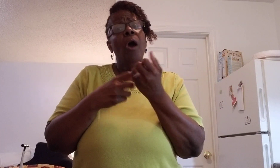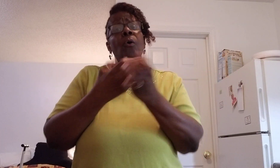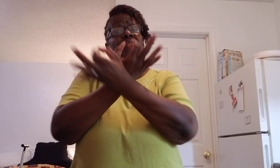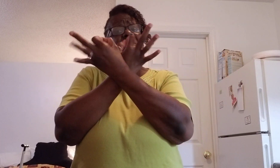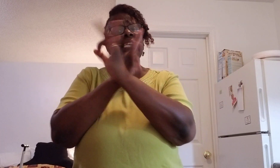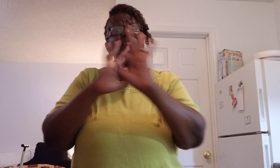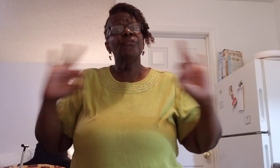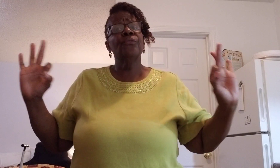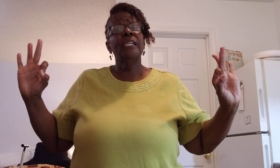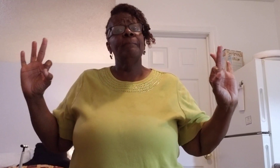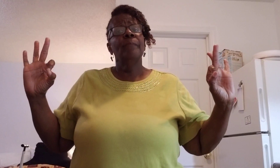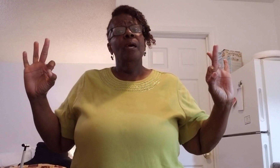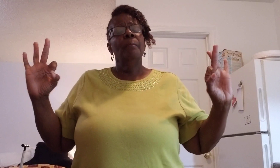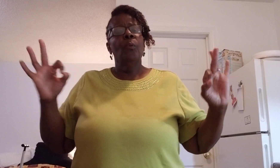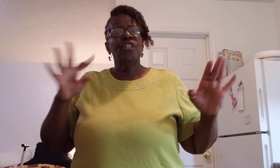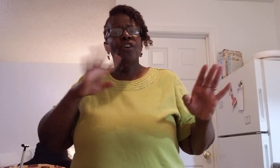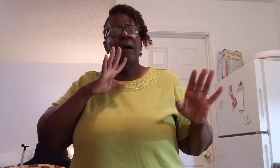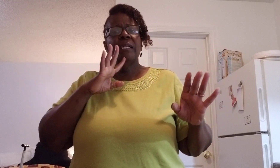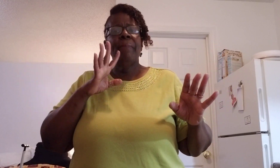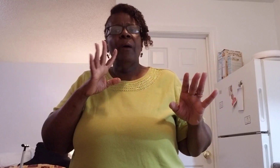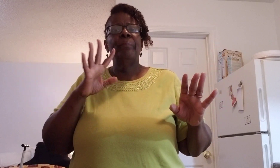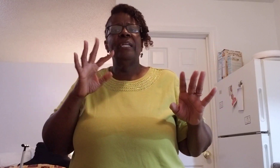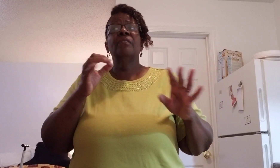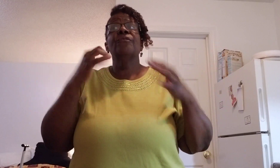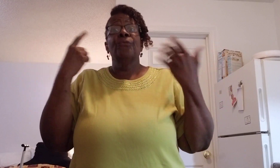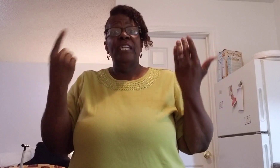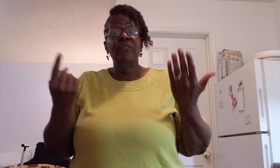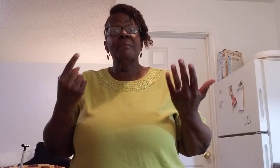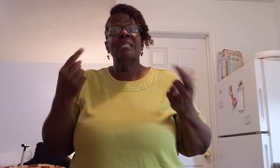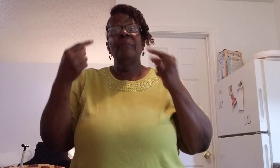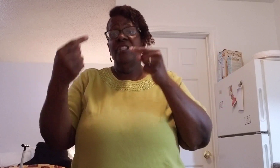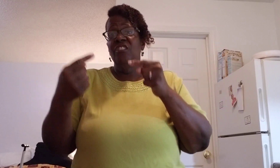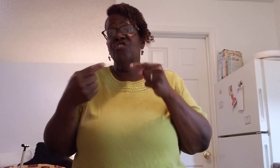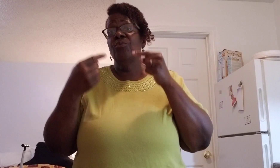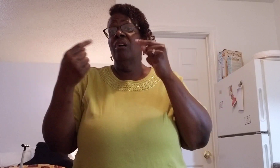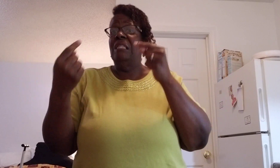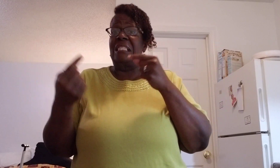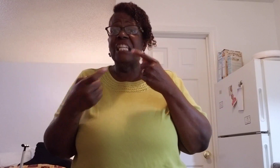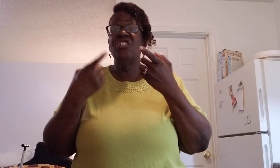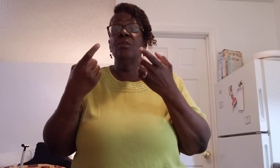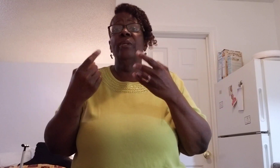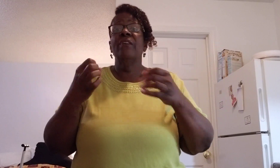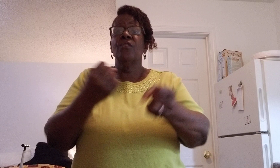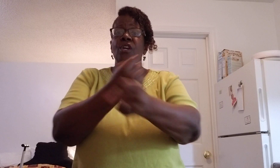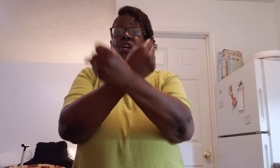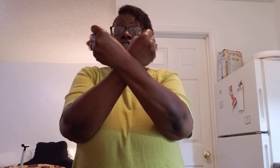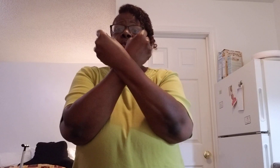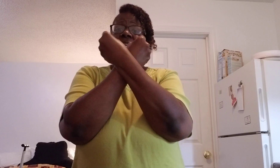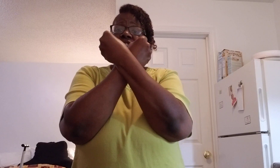the tickets are free. But when we're talking about being free from something, a struggle, addiction, or whatever, you want to use